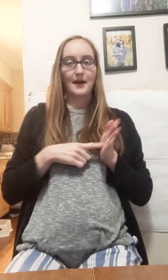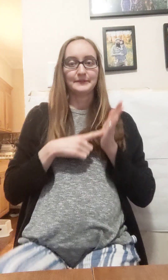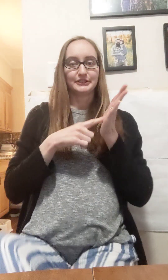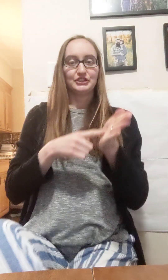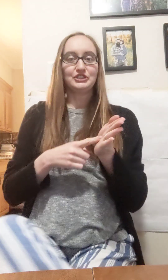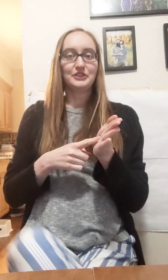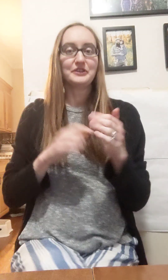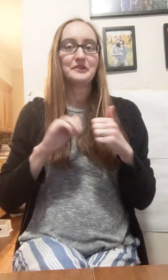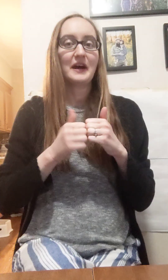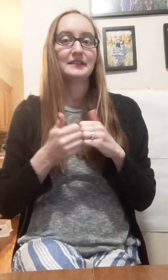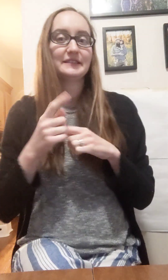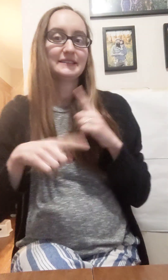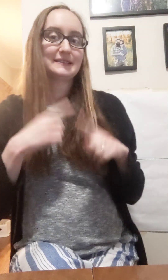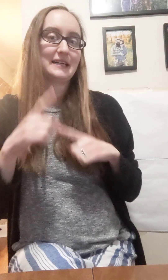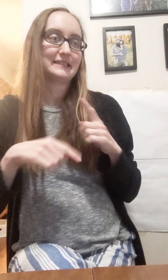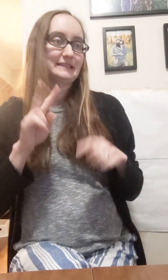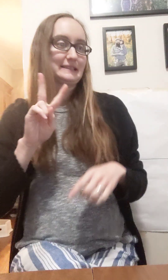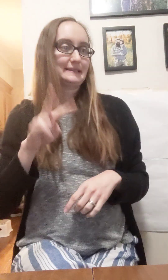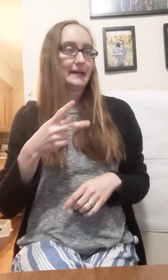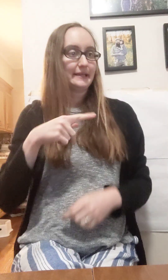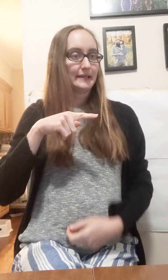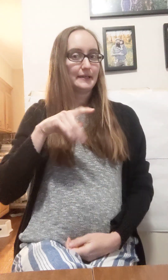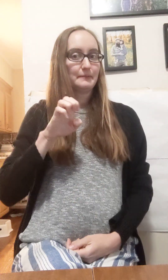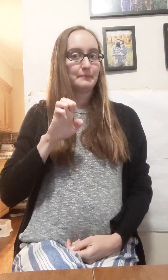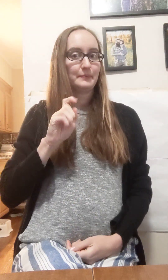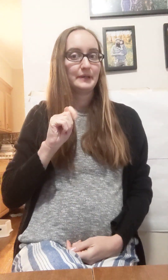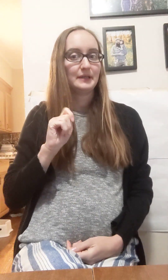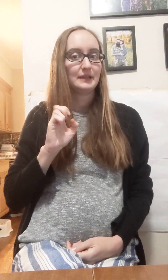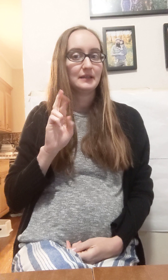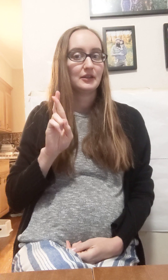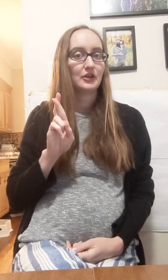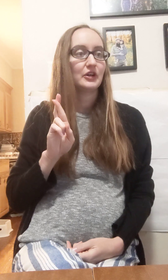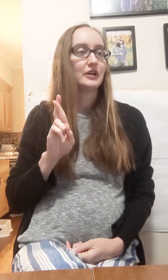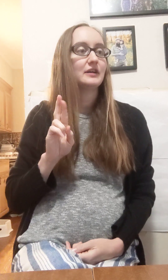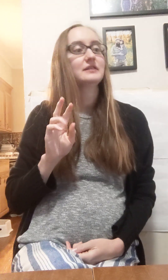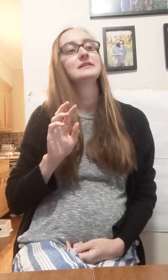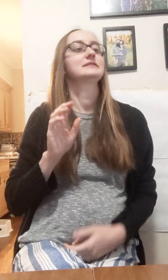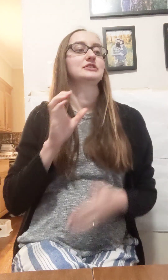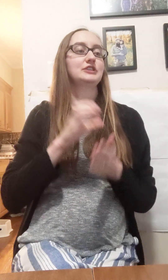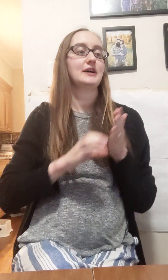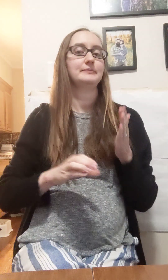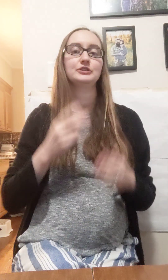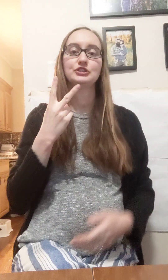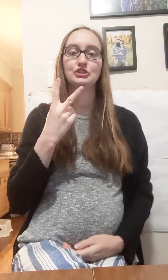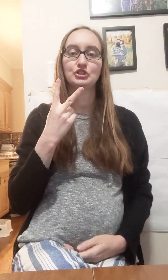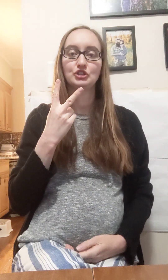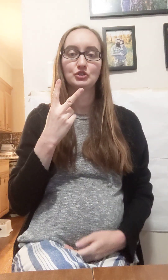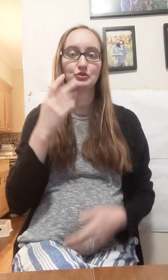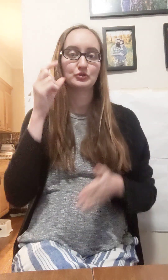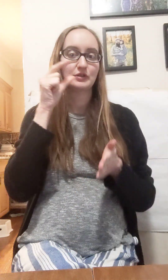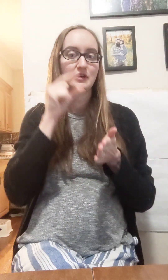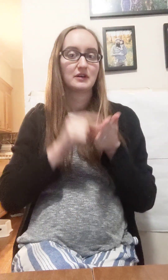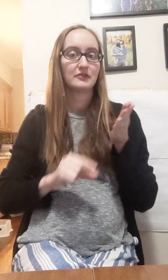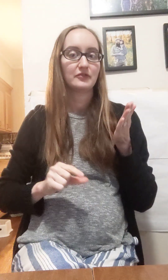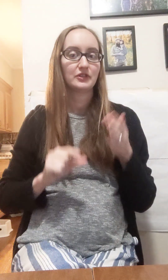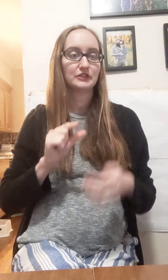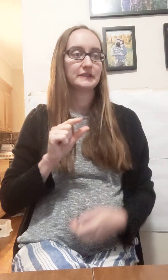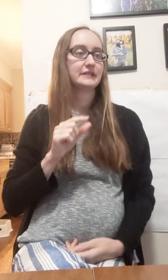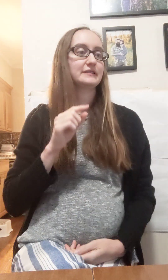I'm going to show you how to sign 2 Peter chapter 2,